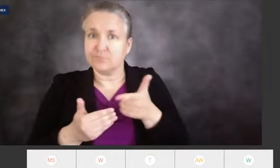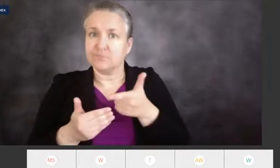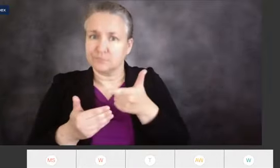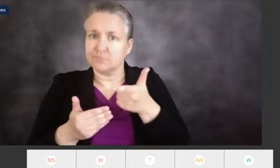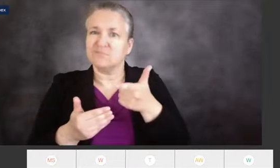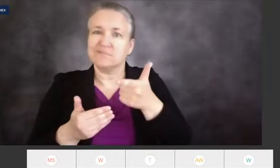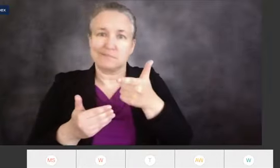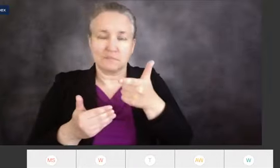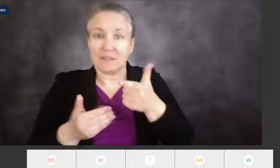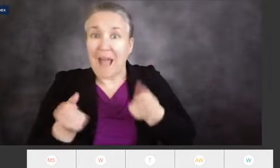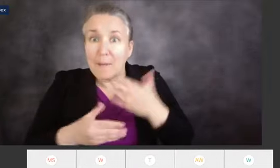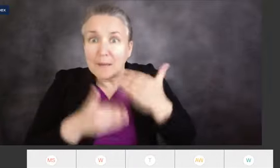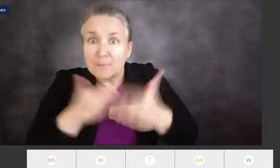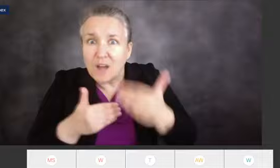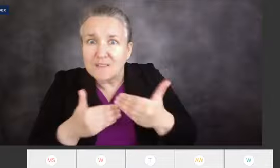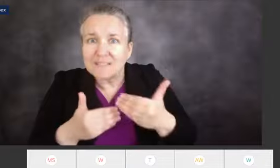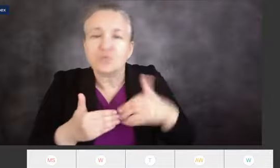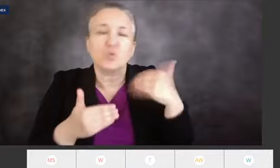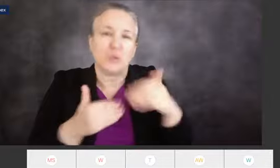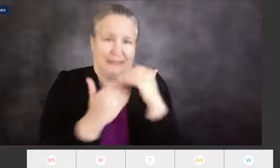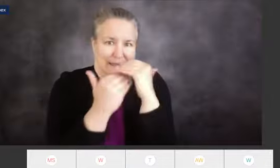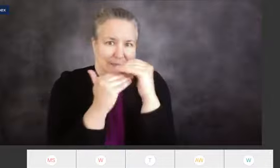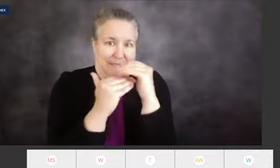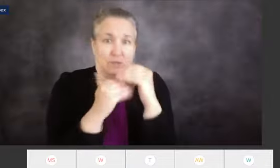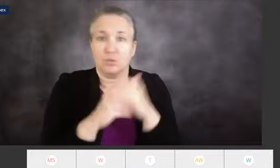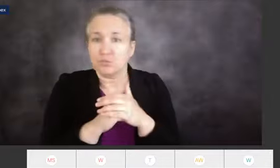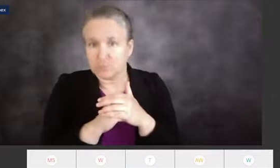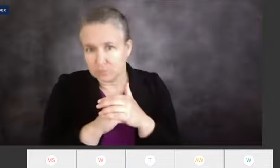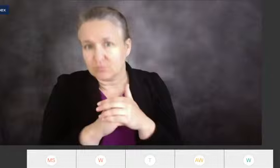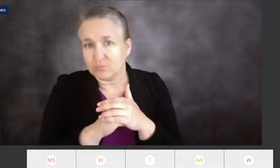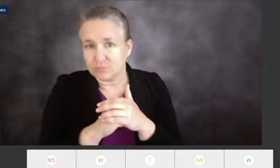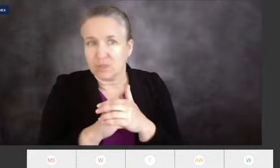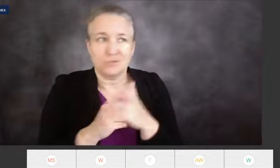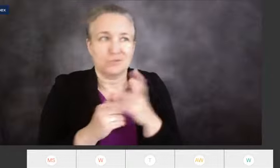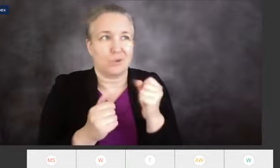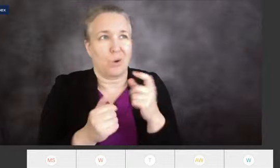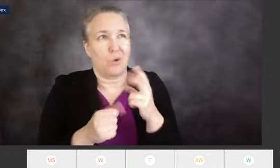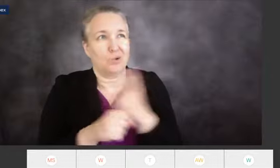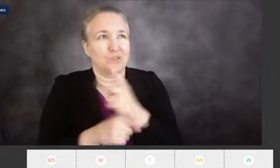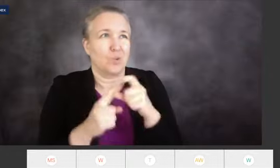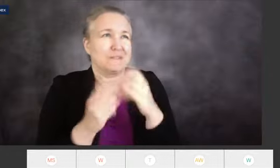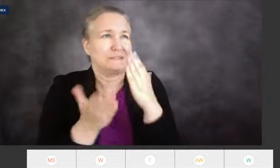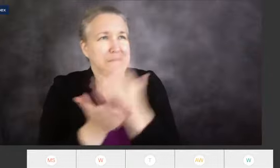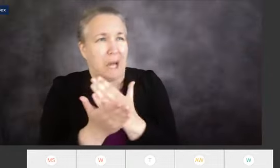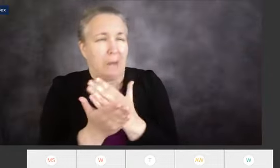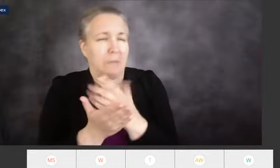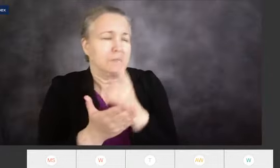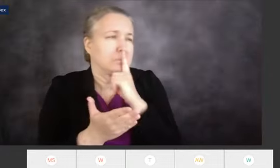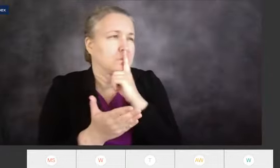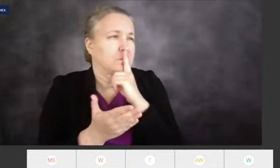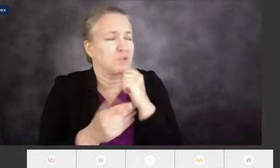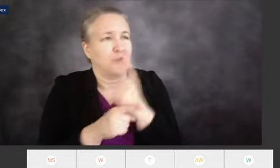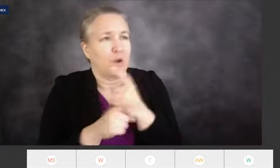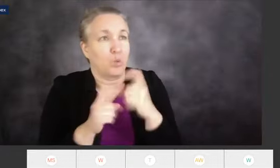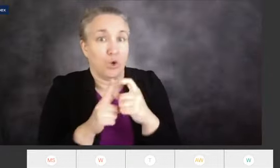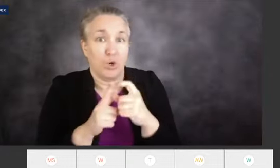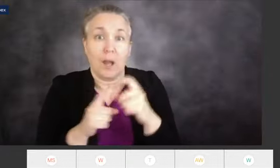that they can process. So you have to stop after, or I don't know if stop's the right word, but you can only upload so many ballots at a